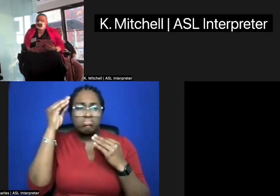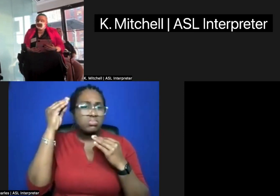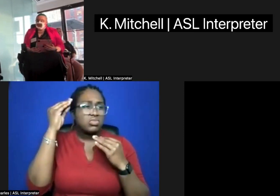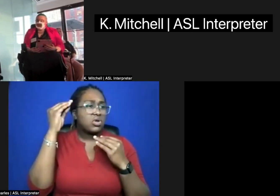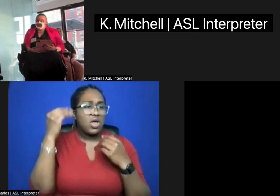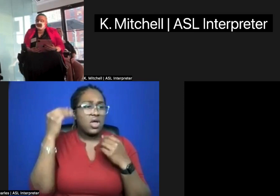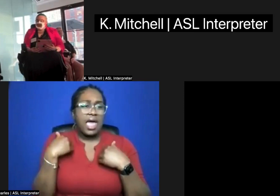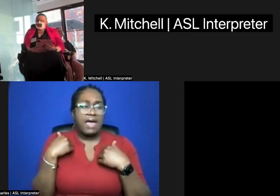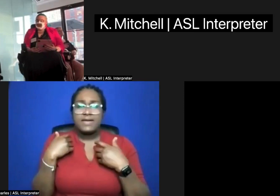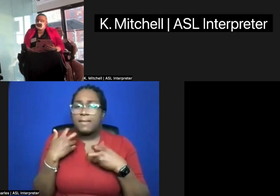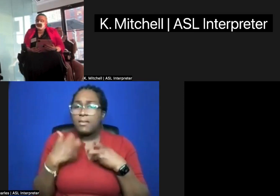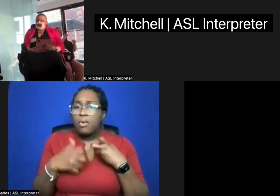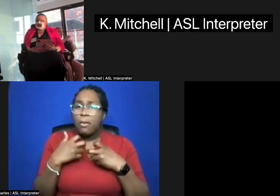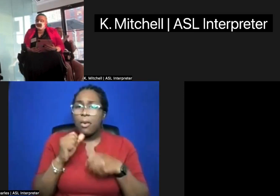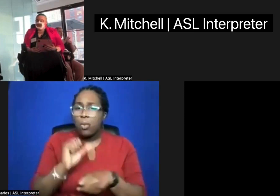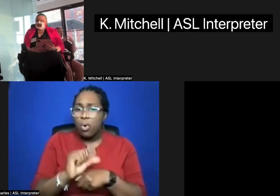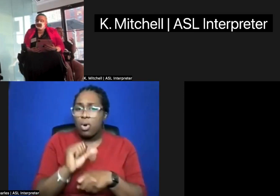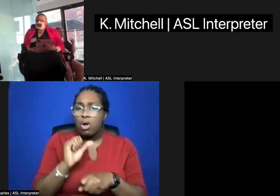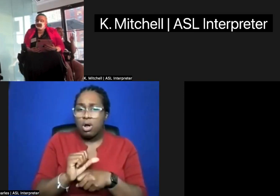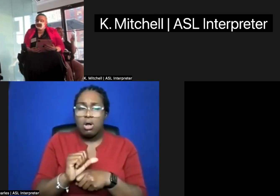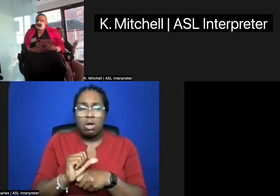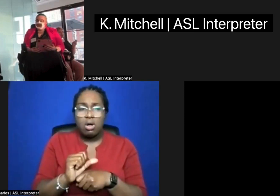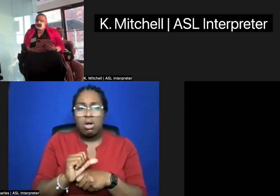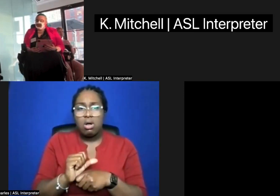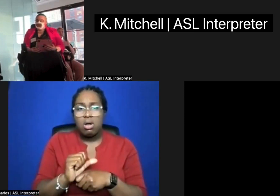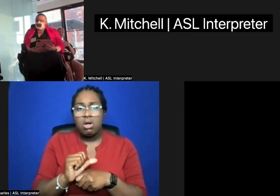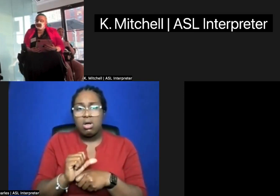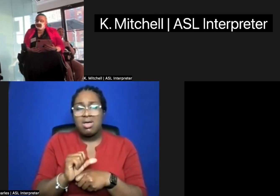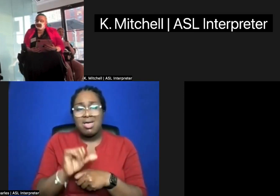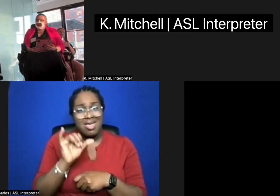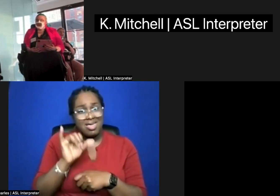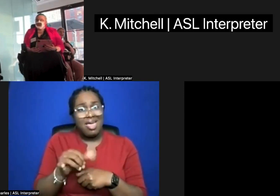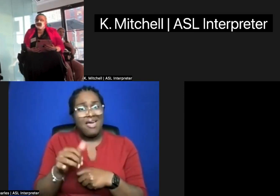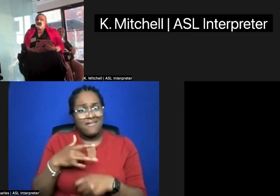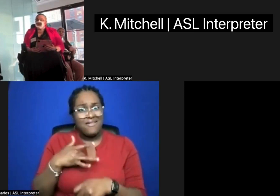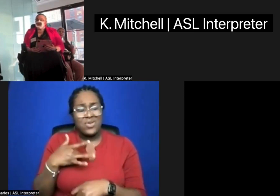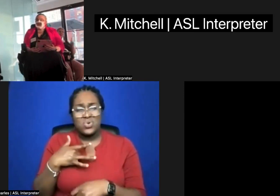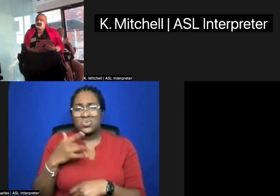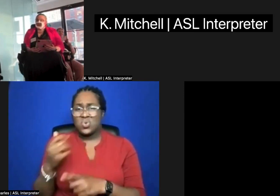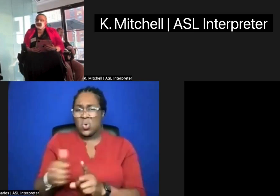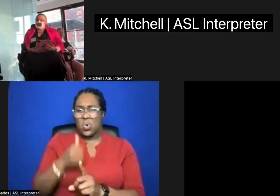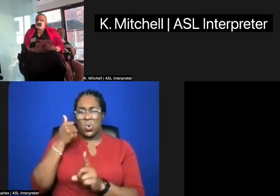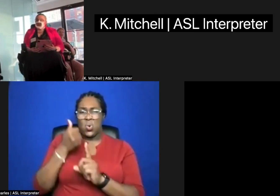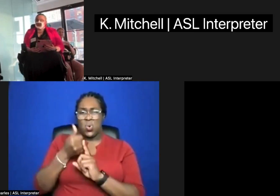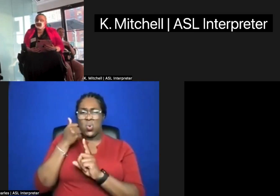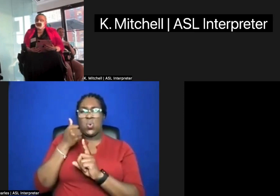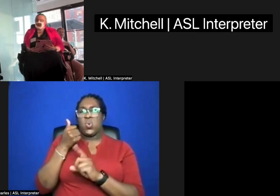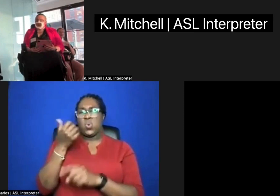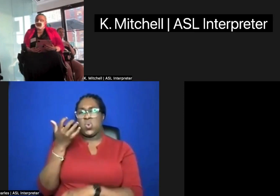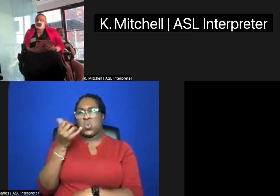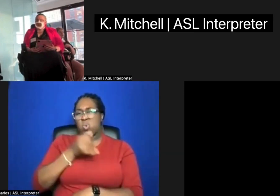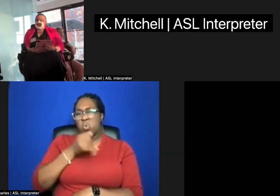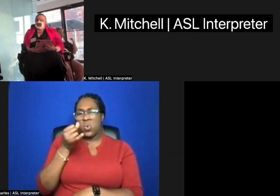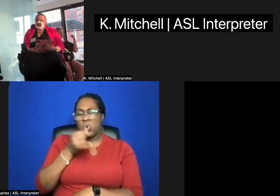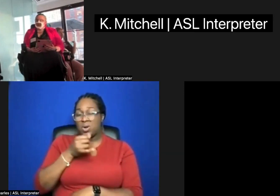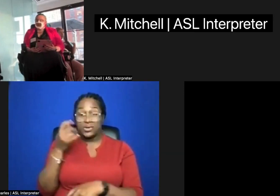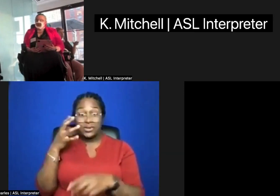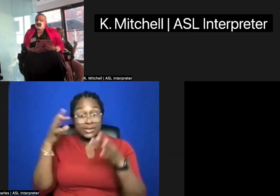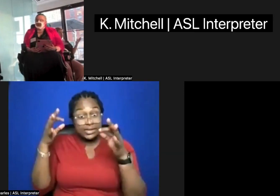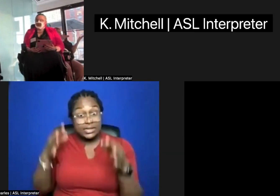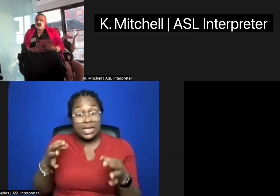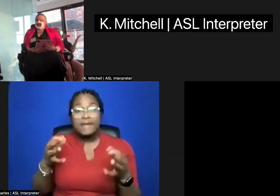an issue at work, that's very traumatic. And if you decide to take legal